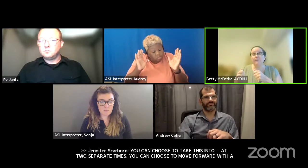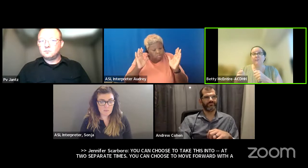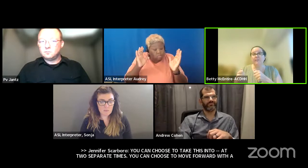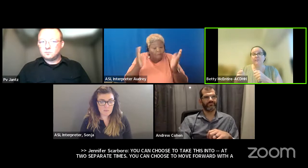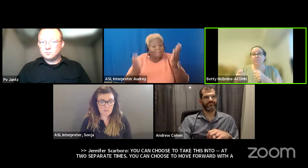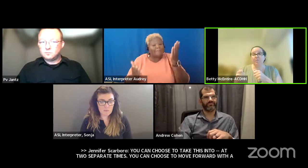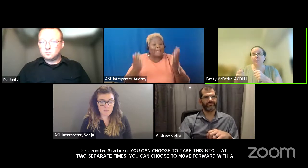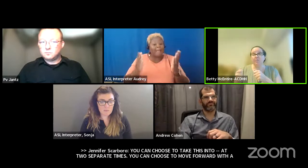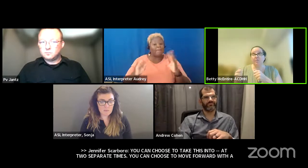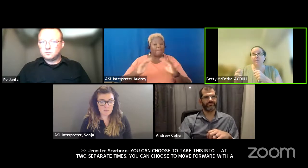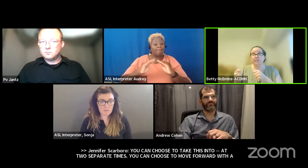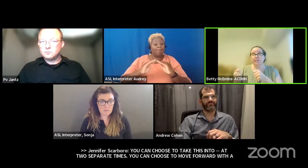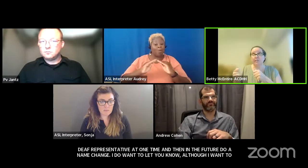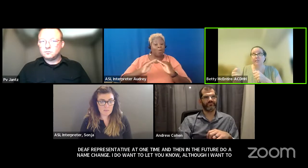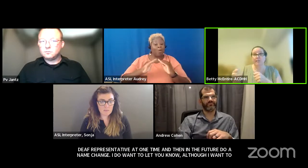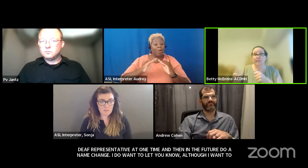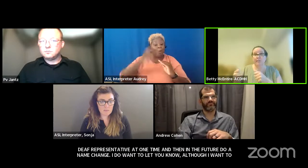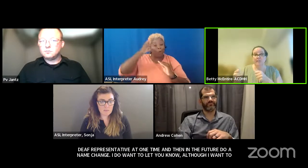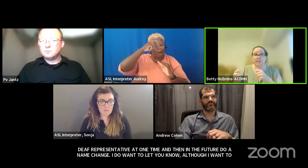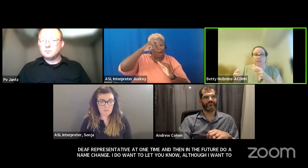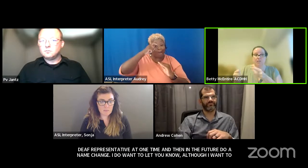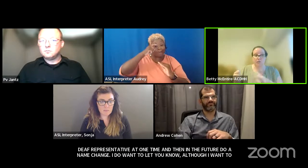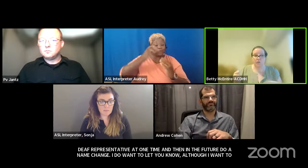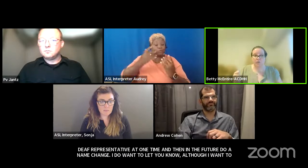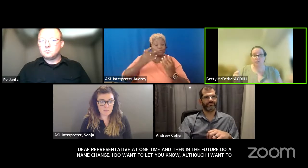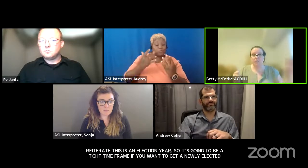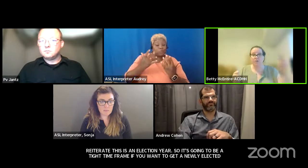be more feasible to do it in